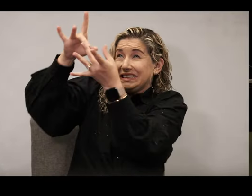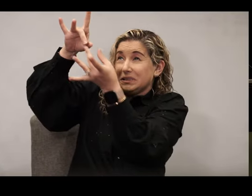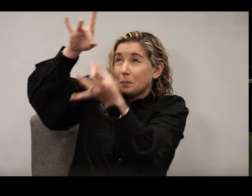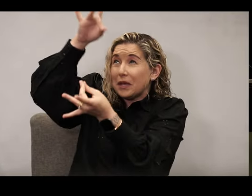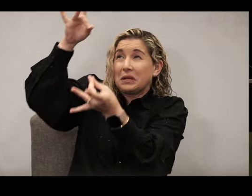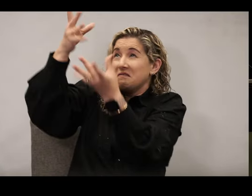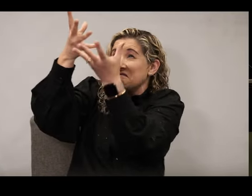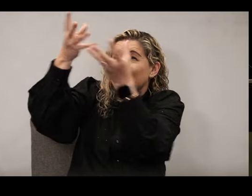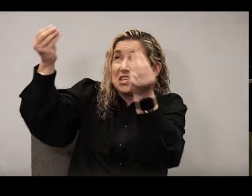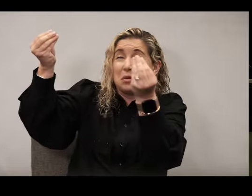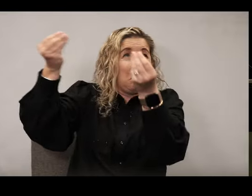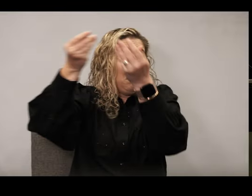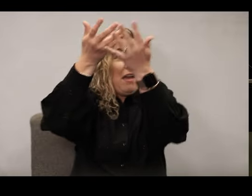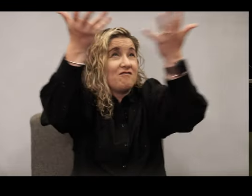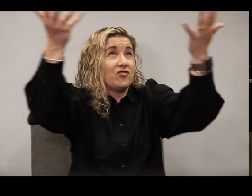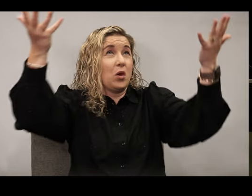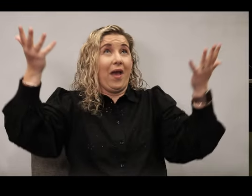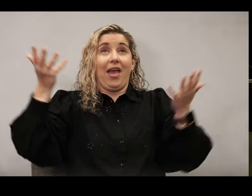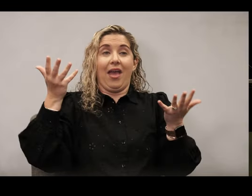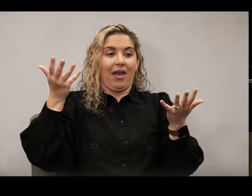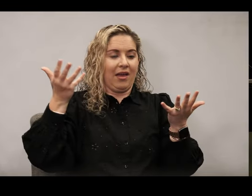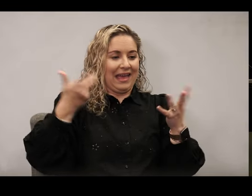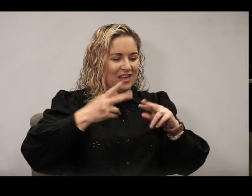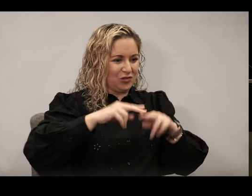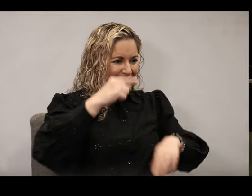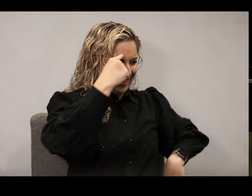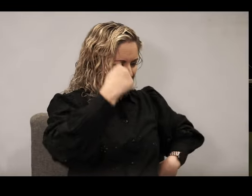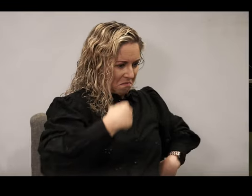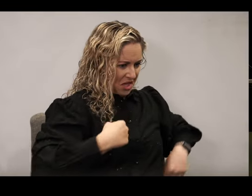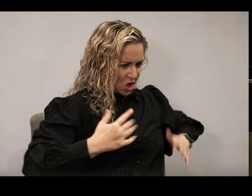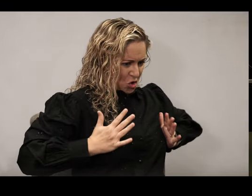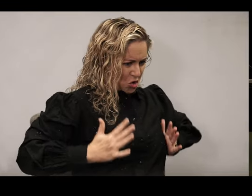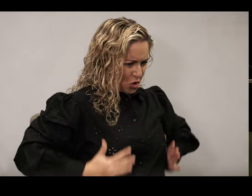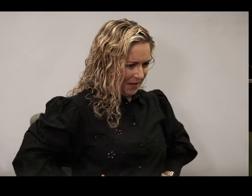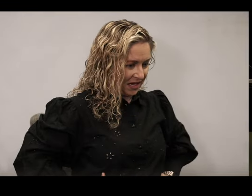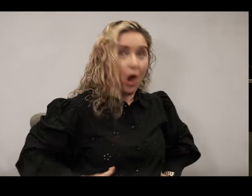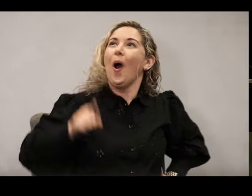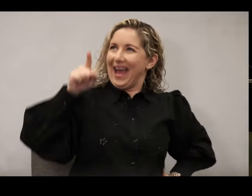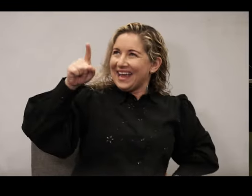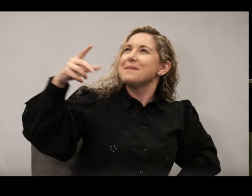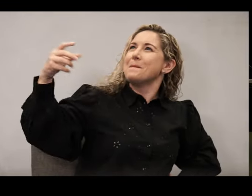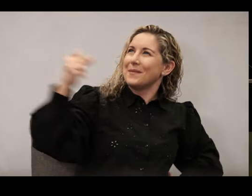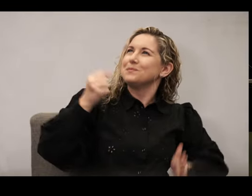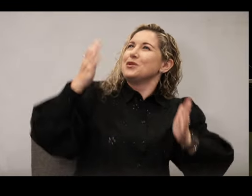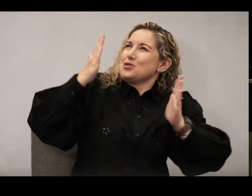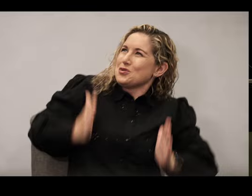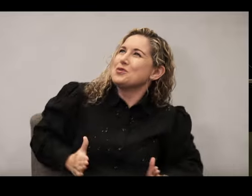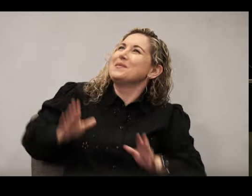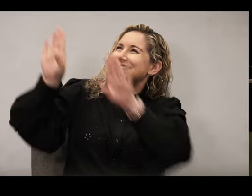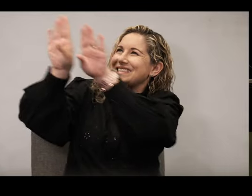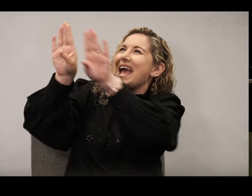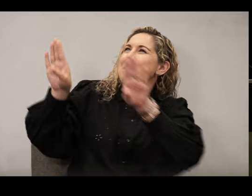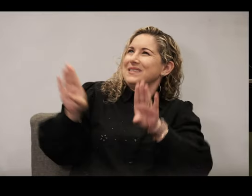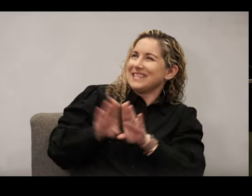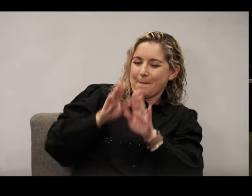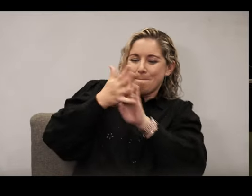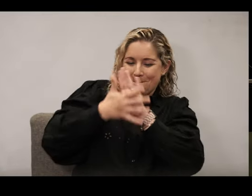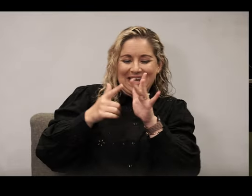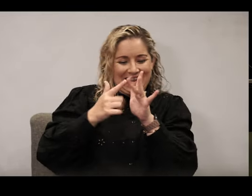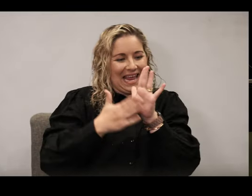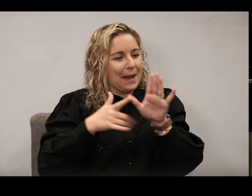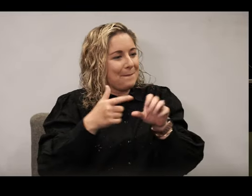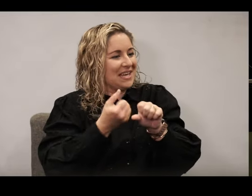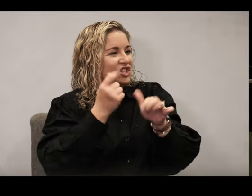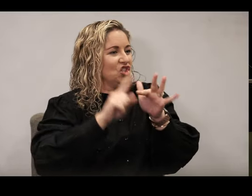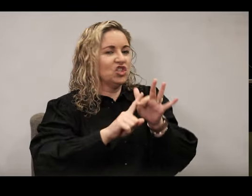it out what it is to be created in the image of God, we make a mistake if we work from us back to God. What we